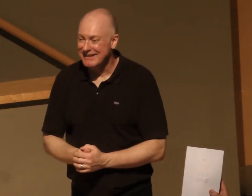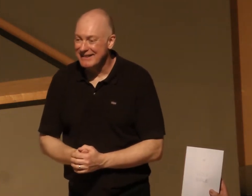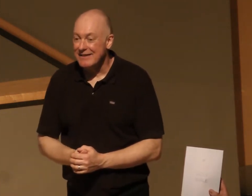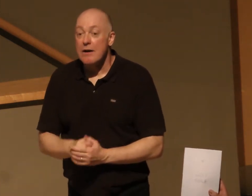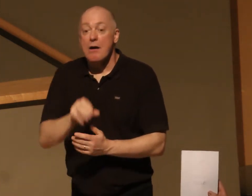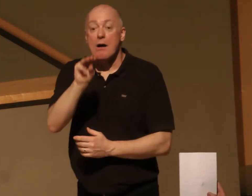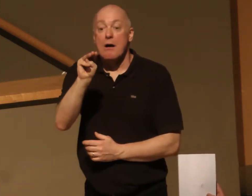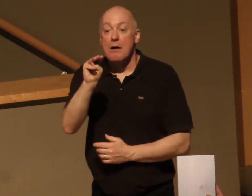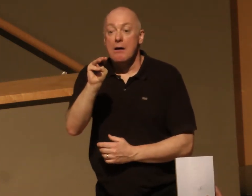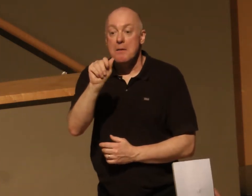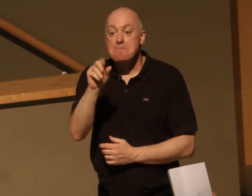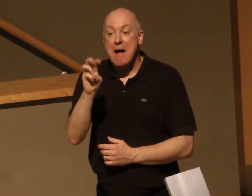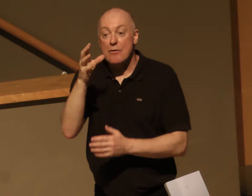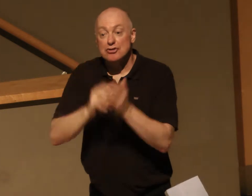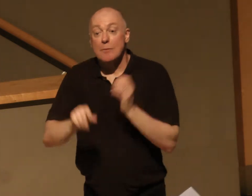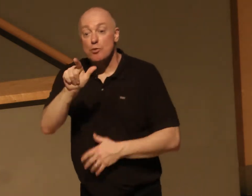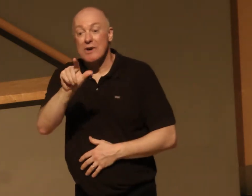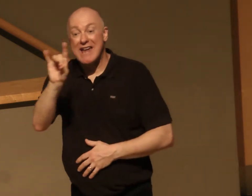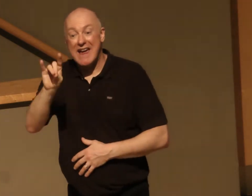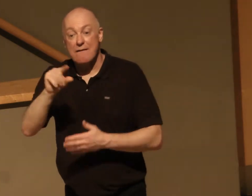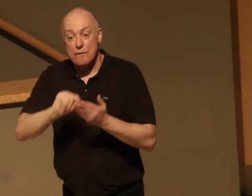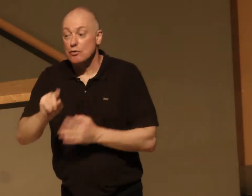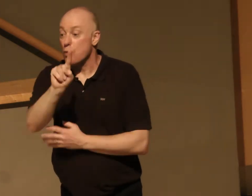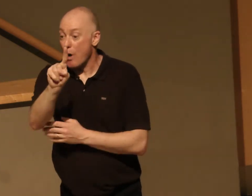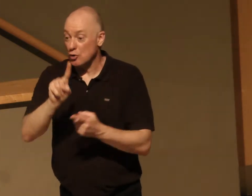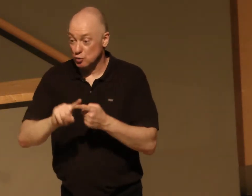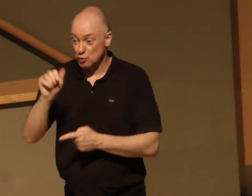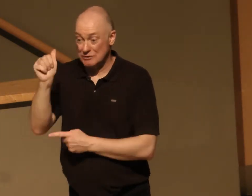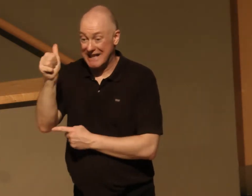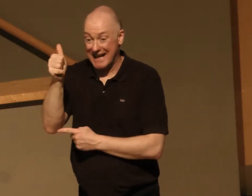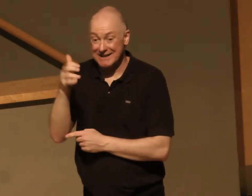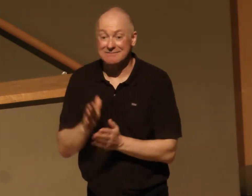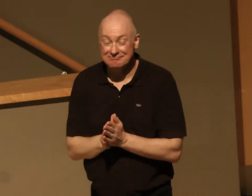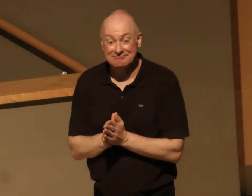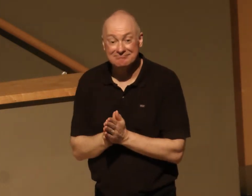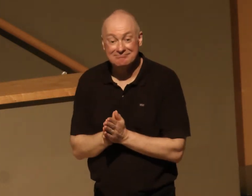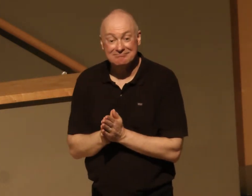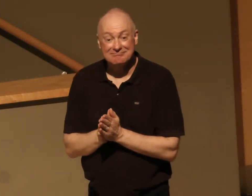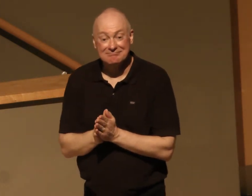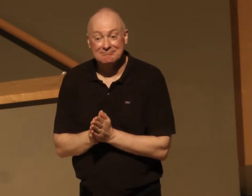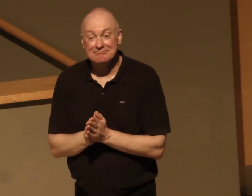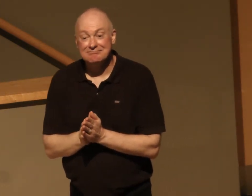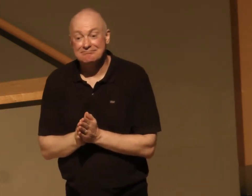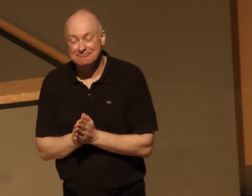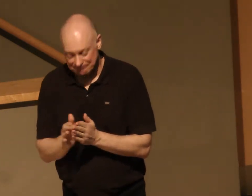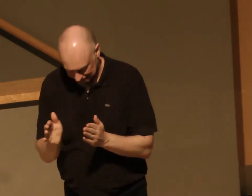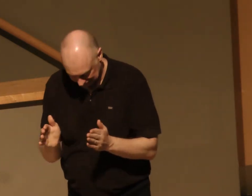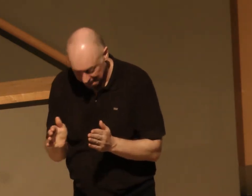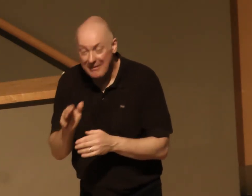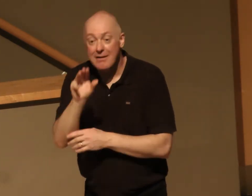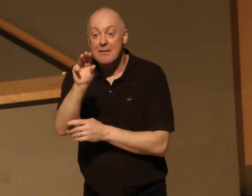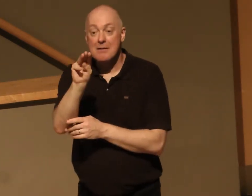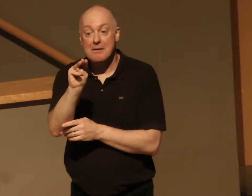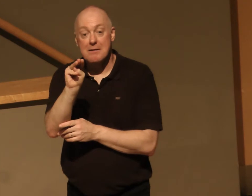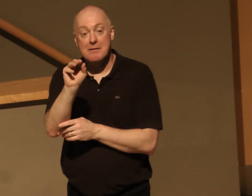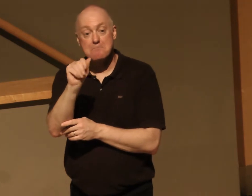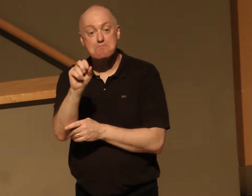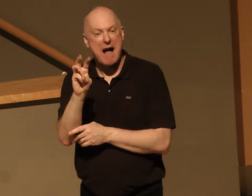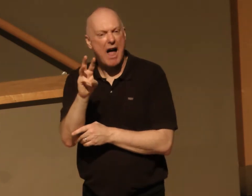Matthew chapter 28 verses 1 to 10. This is Matthew's account of the resurrection. It says